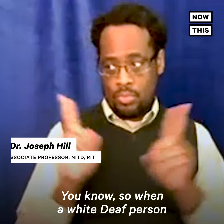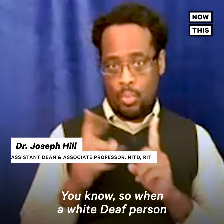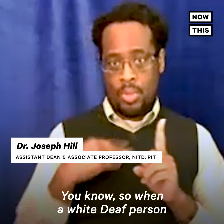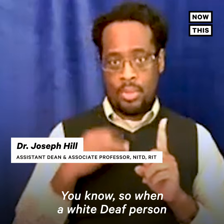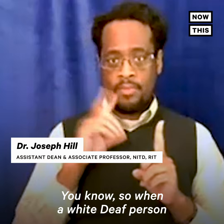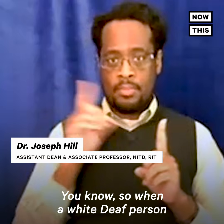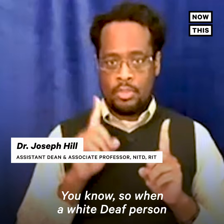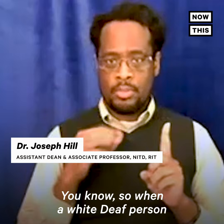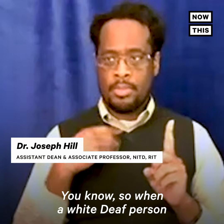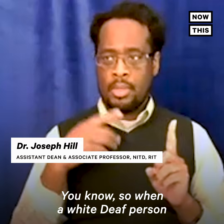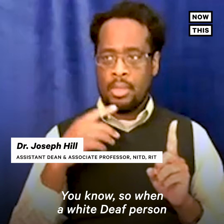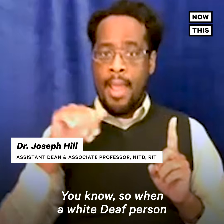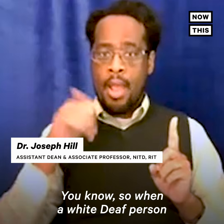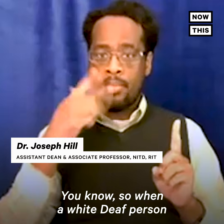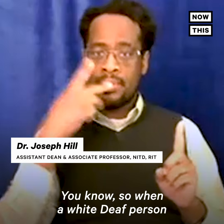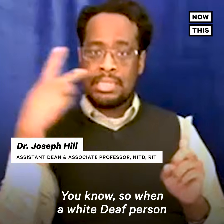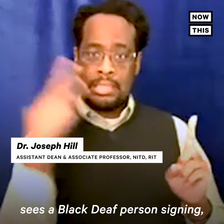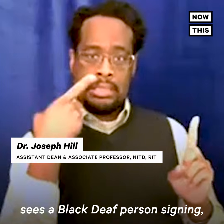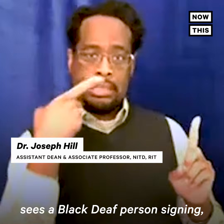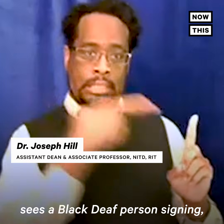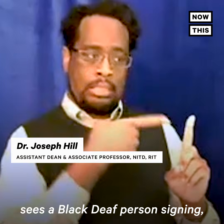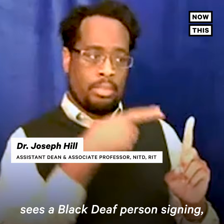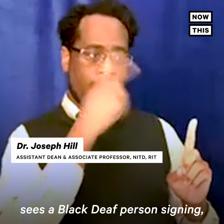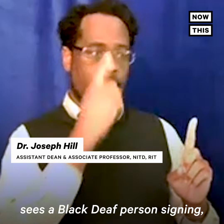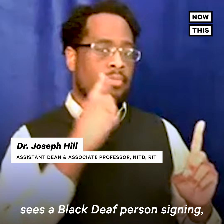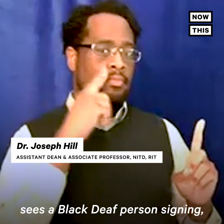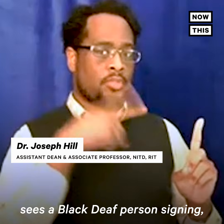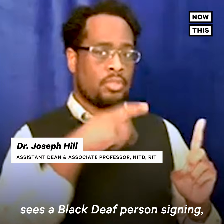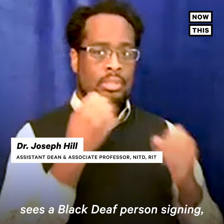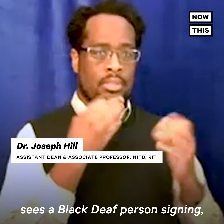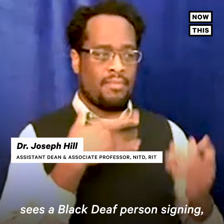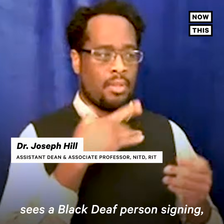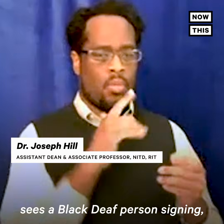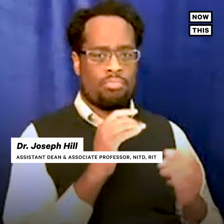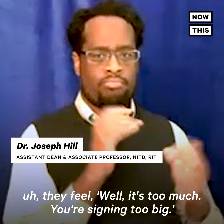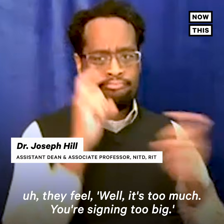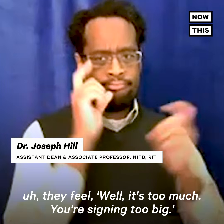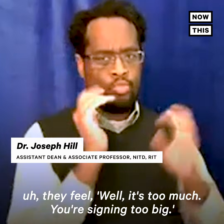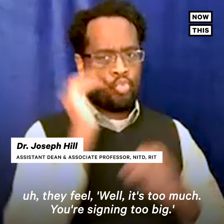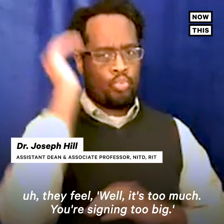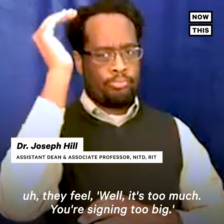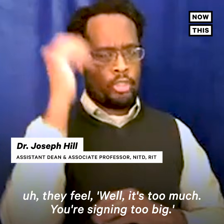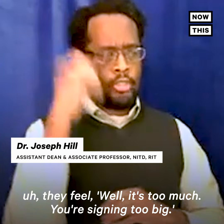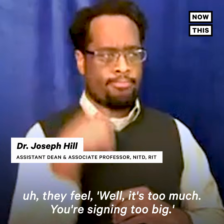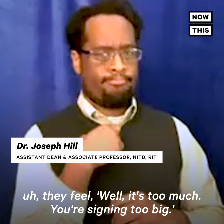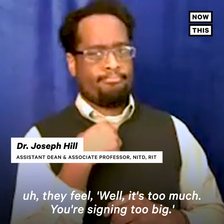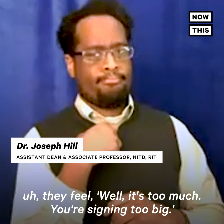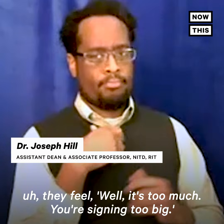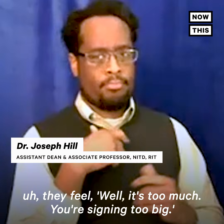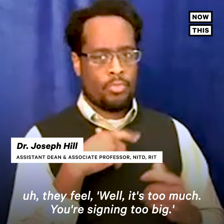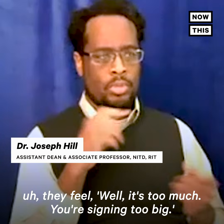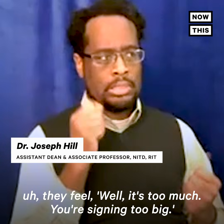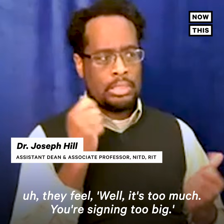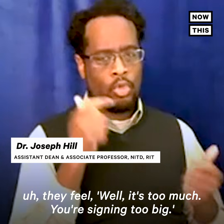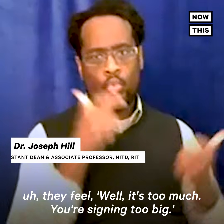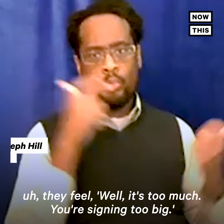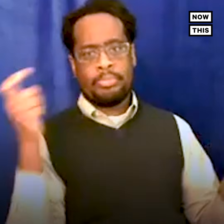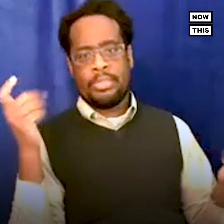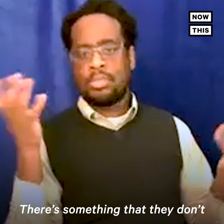You know, so when a white deaf person sees a Black deaf person signing, oh, they feel, well, it's too much. You're signing too big. There's